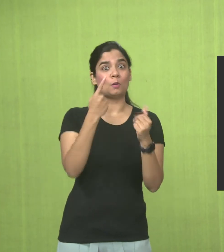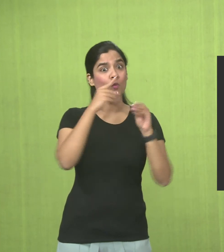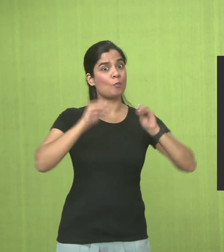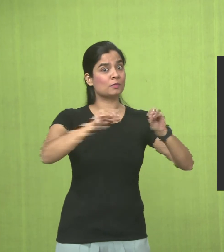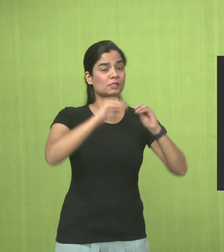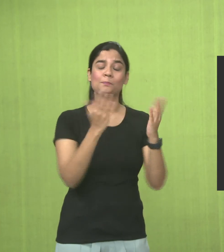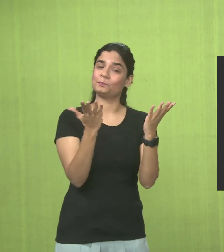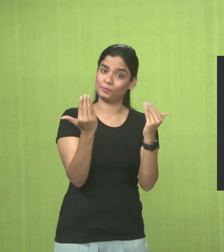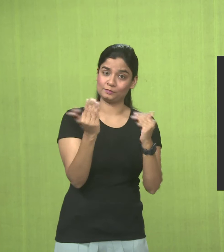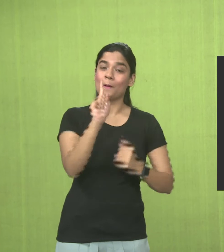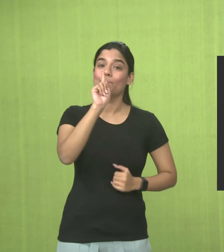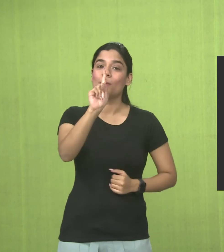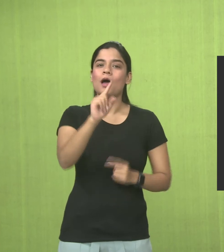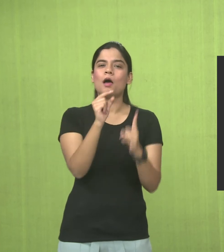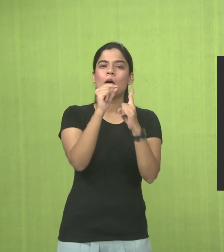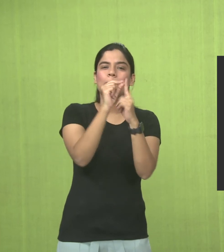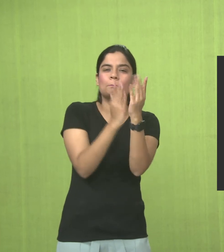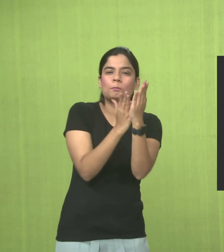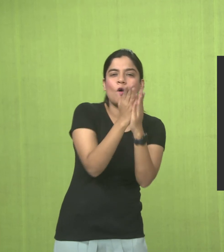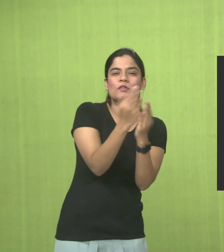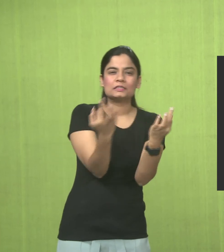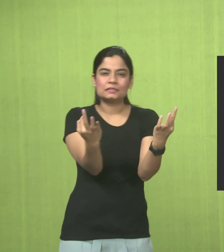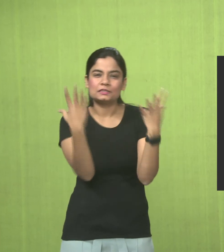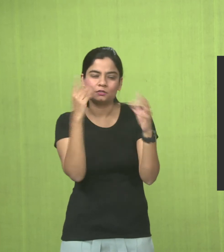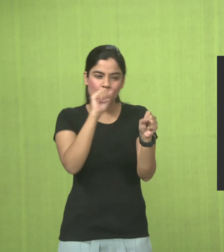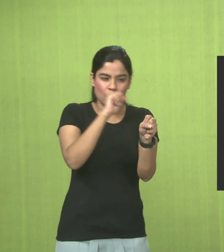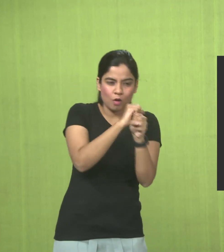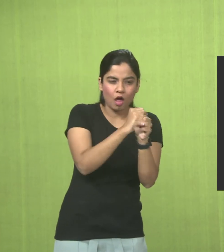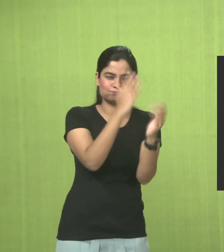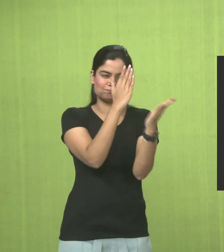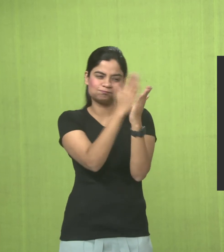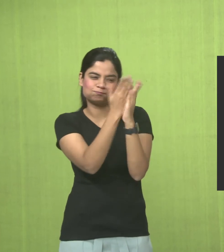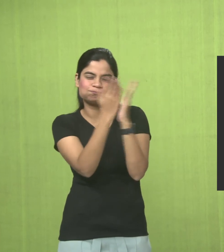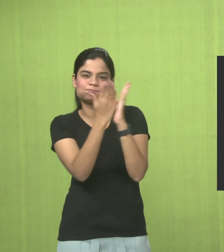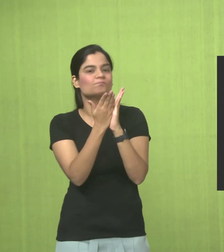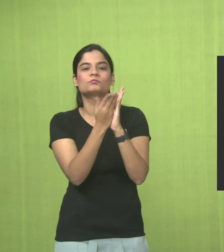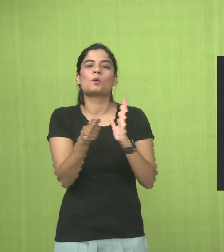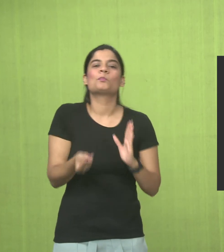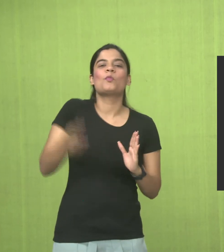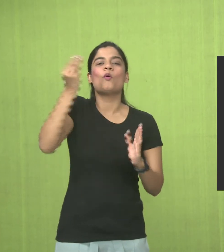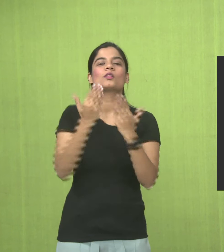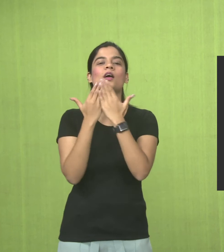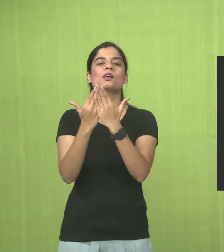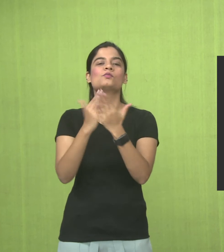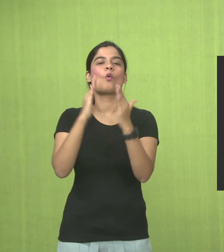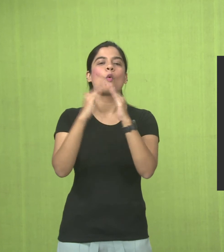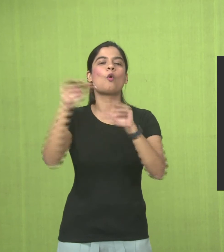Yes, your mother can definitely teach you home science, but not in a professional way. There is an in-depth study